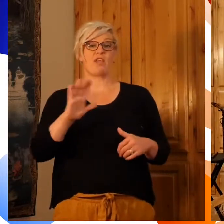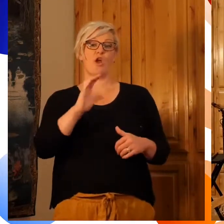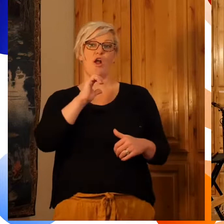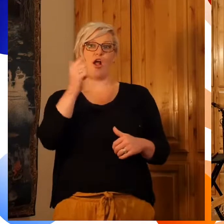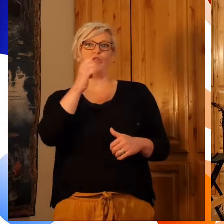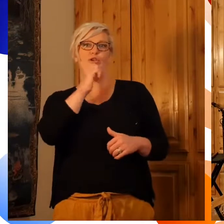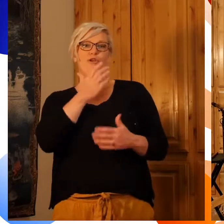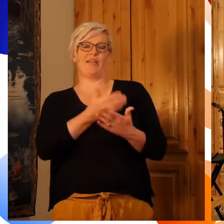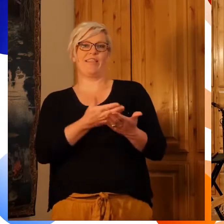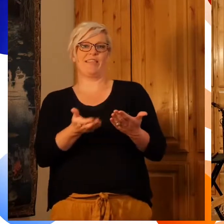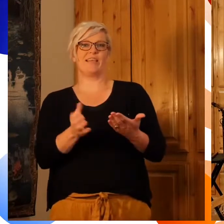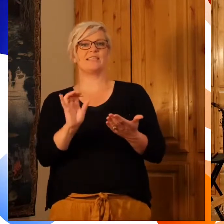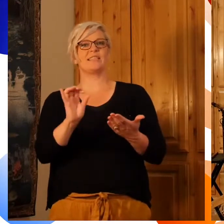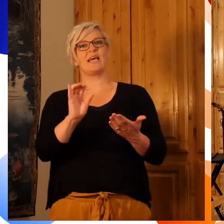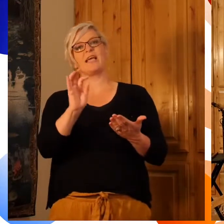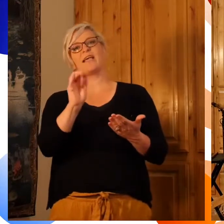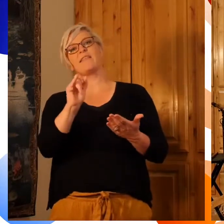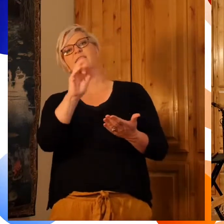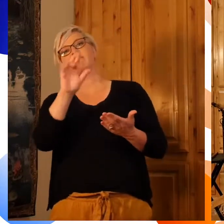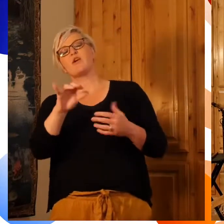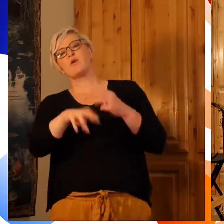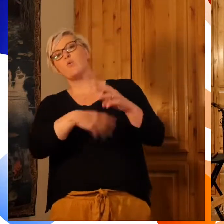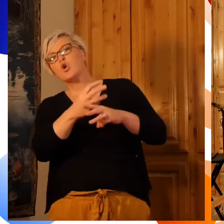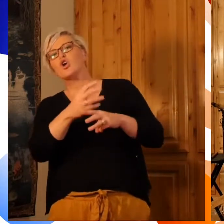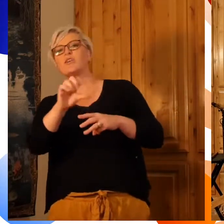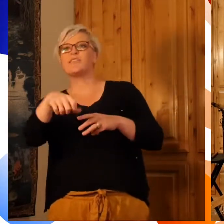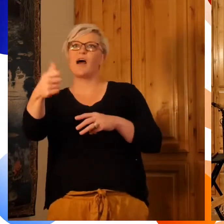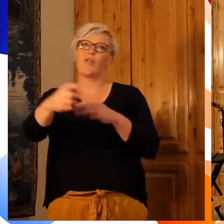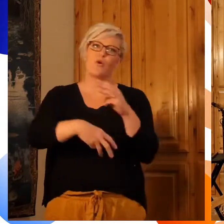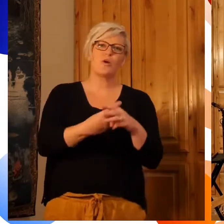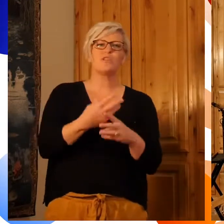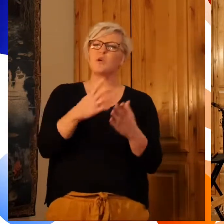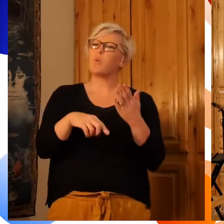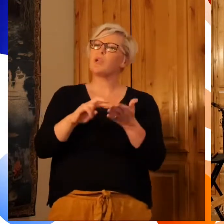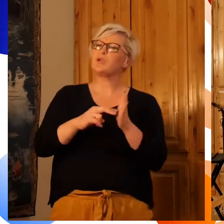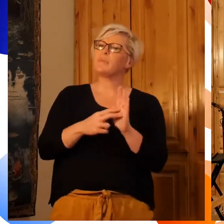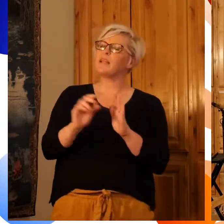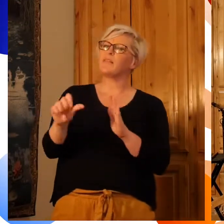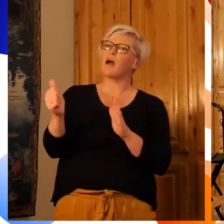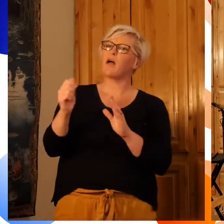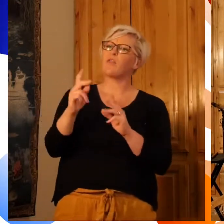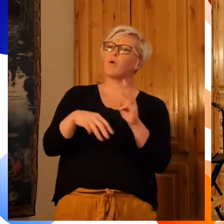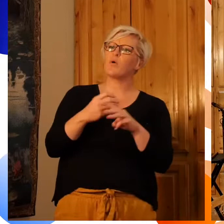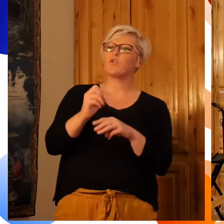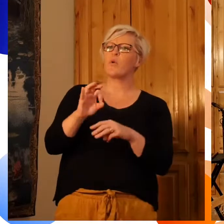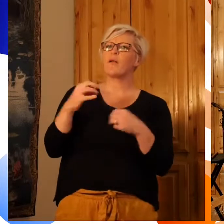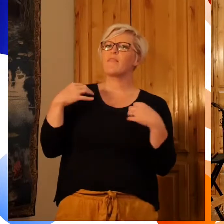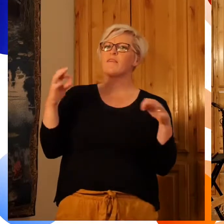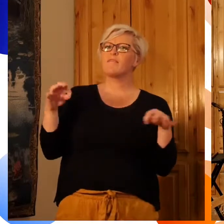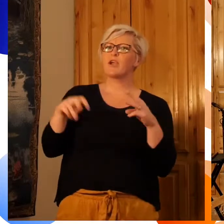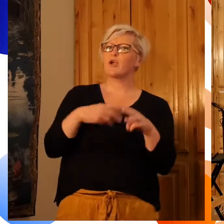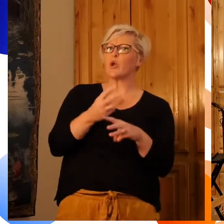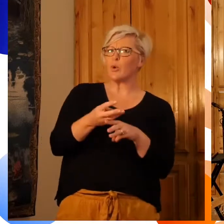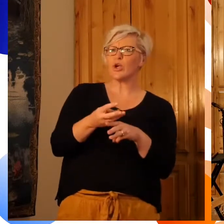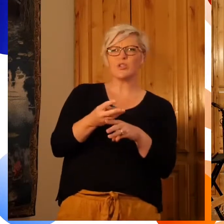like the fairy world and the other world. So what do you mean by the other world or the fairy world is a question. Fairy world.